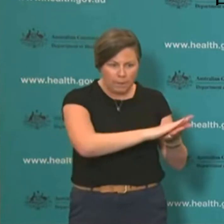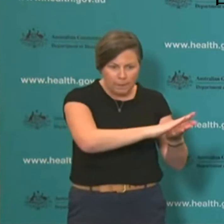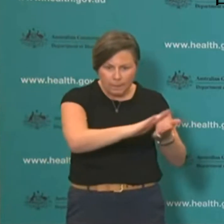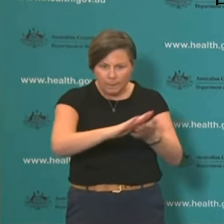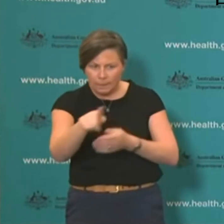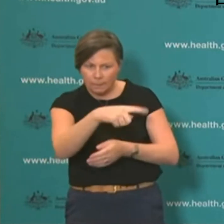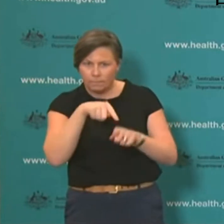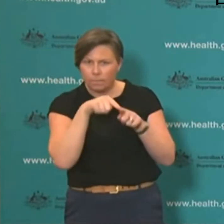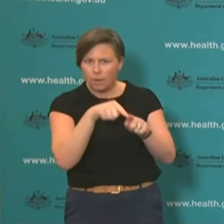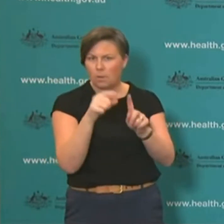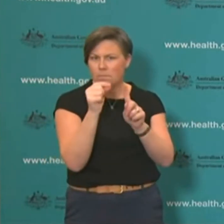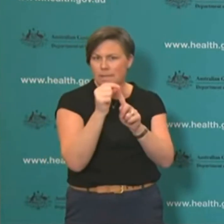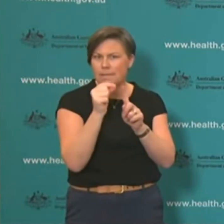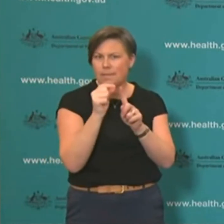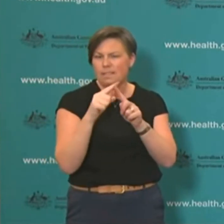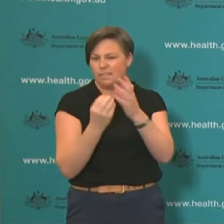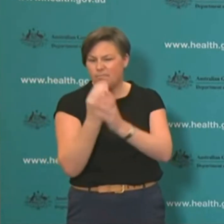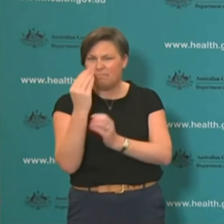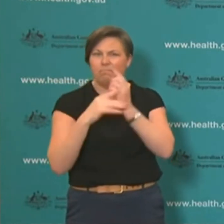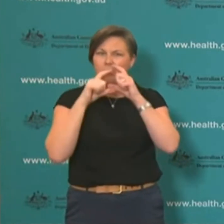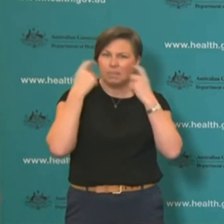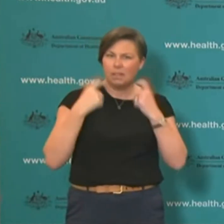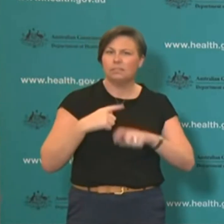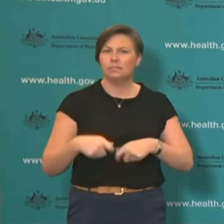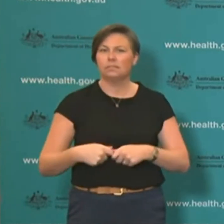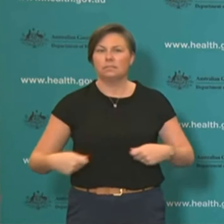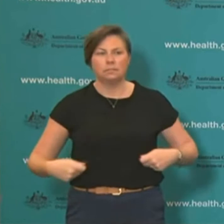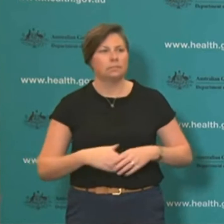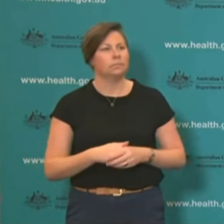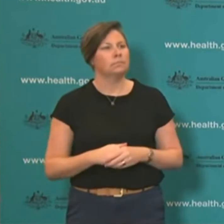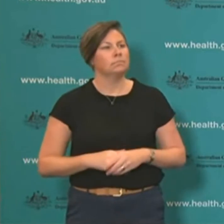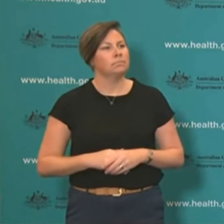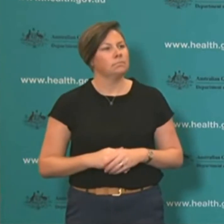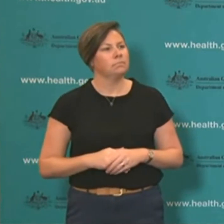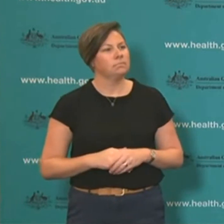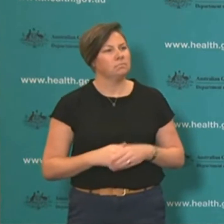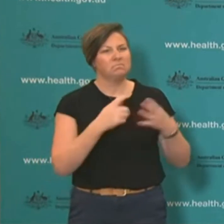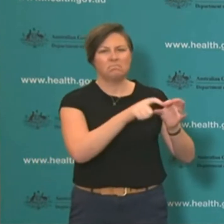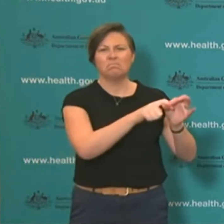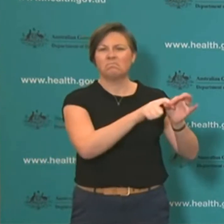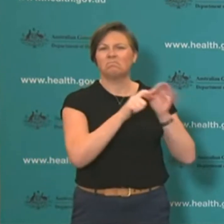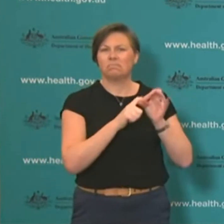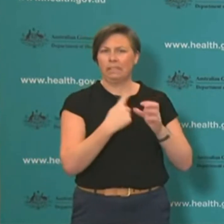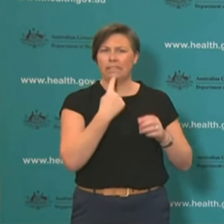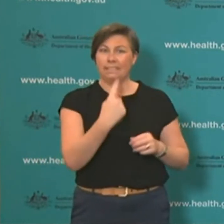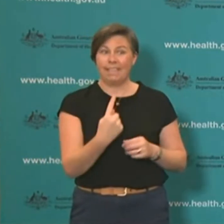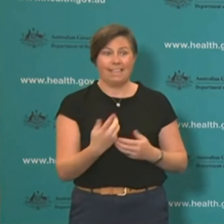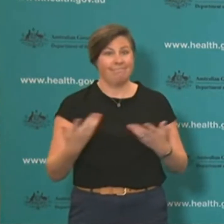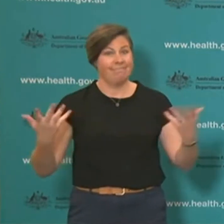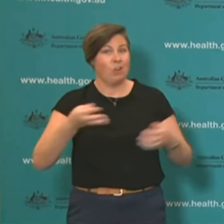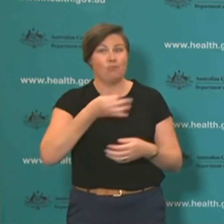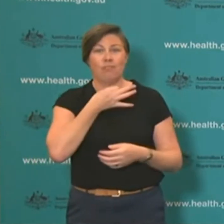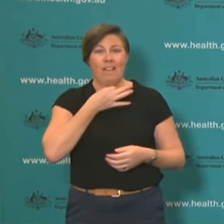also heard today that hundreds of residents will die prematurely because of a lack of action, that there's been a lack of urgency, an attitude